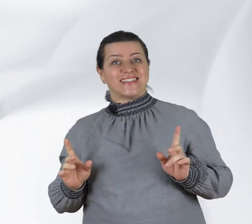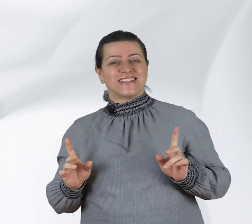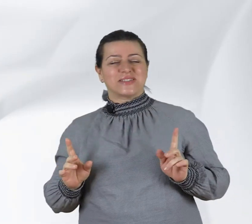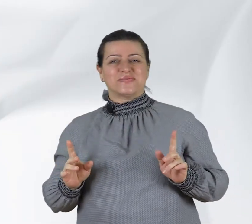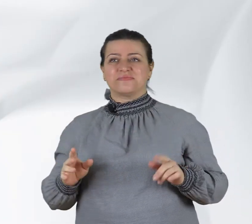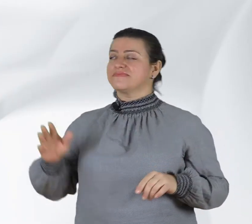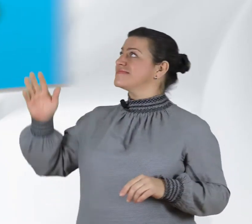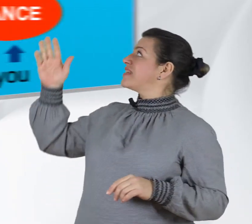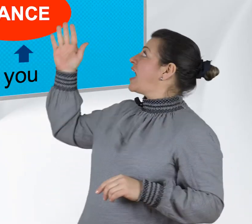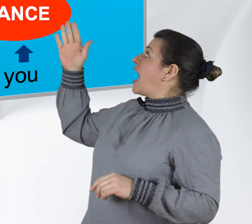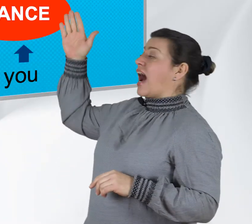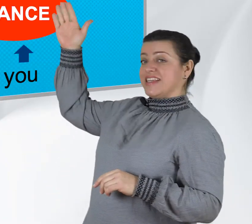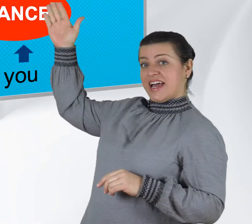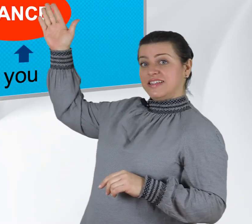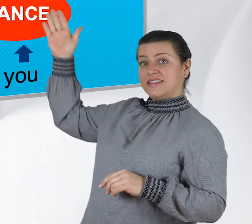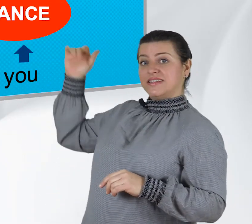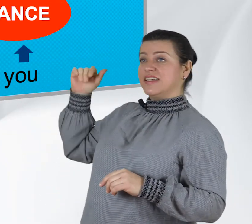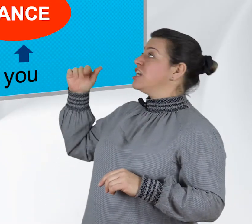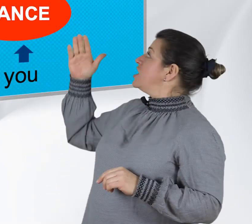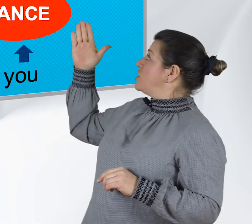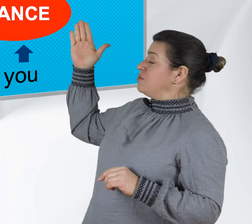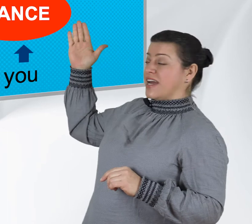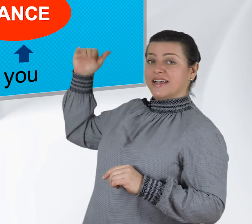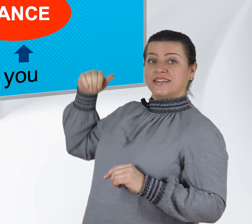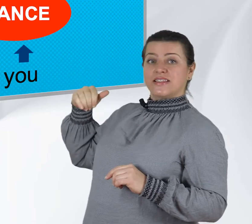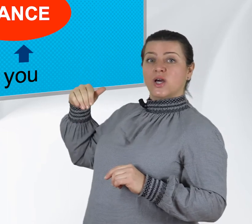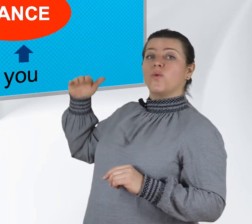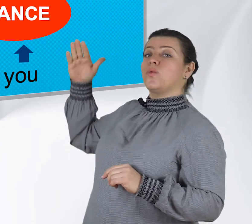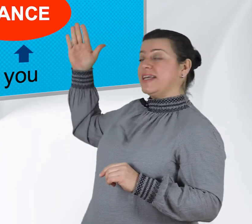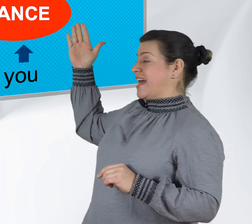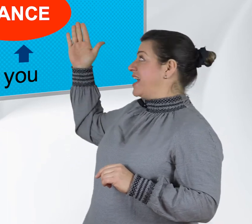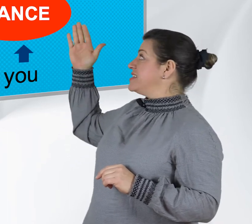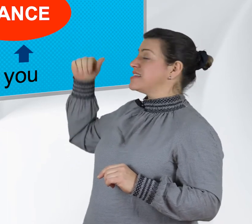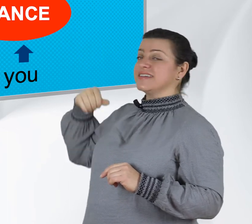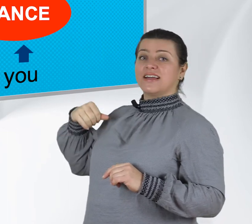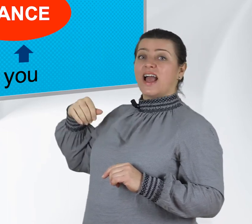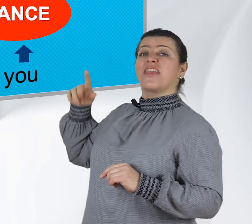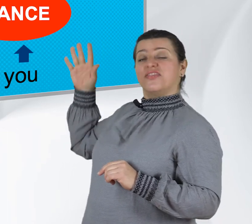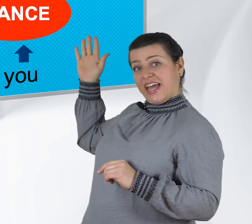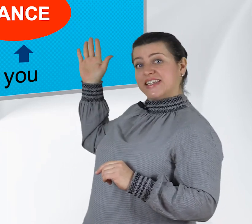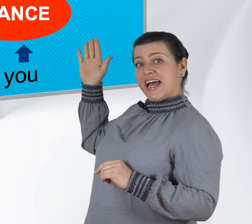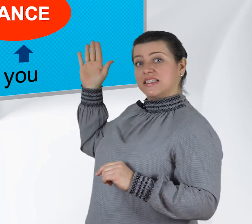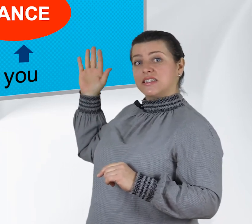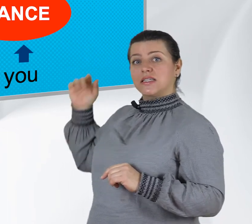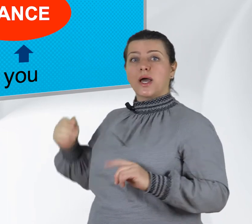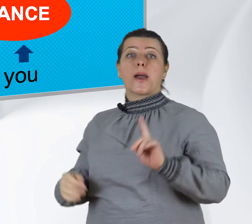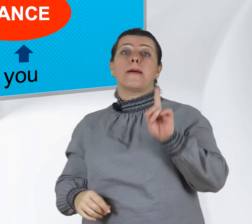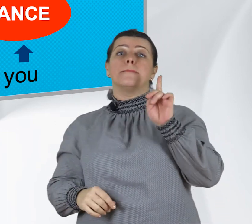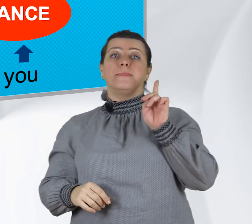Dance. I dance. You dance, we dance, they dance,